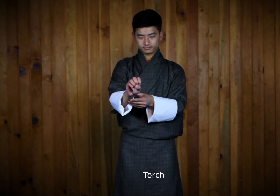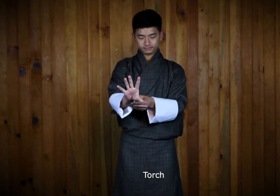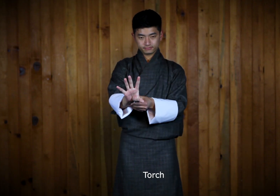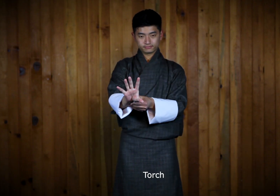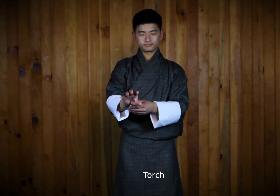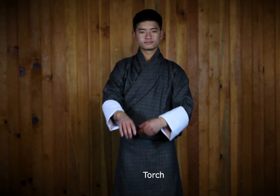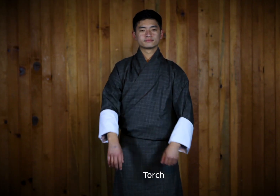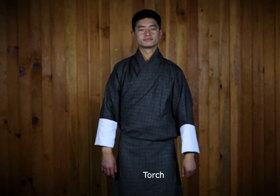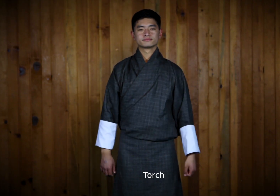torch,